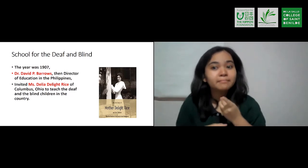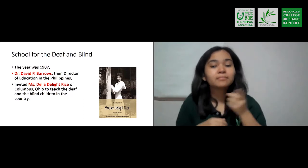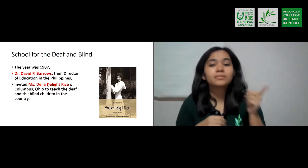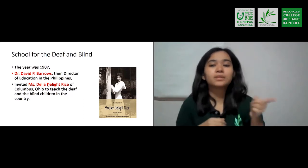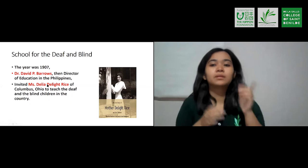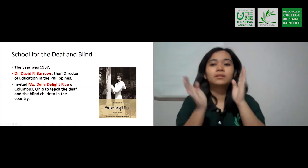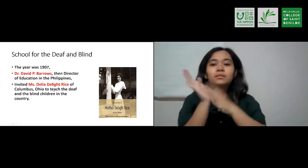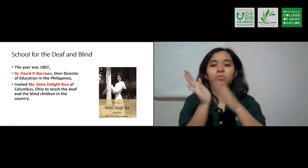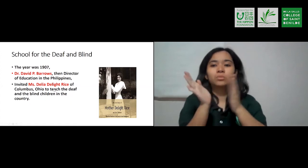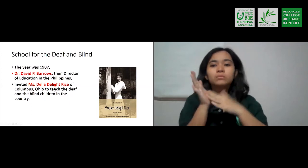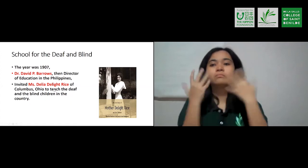Delight